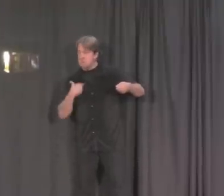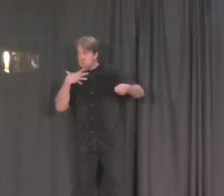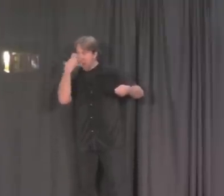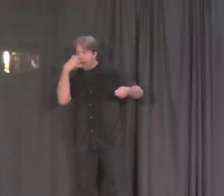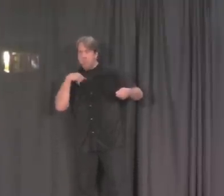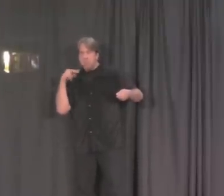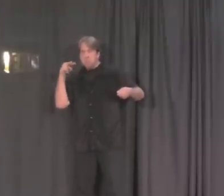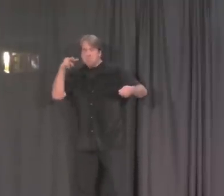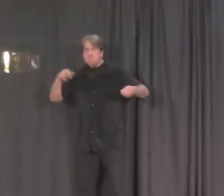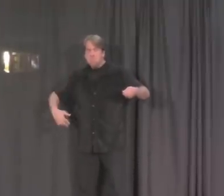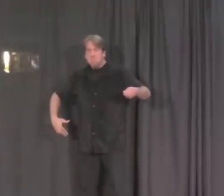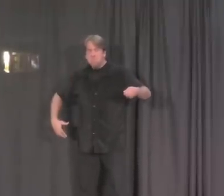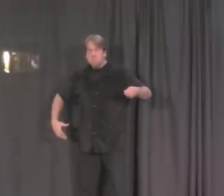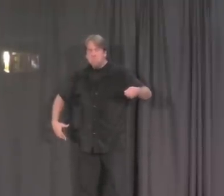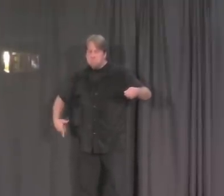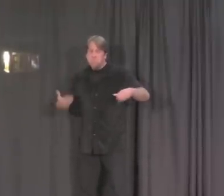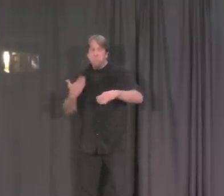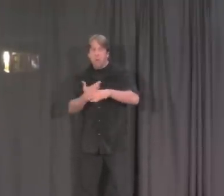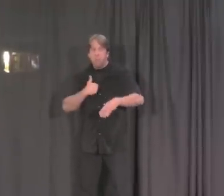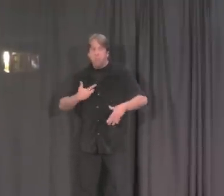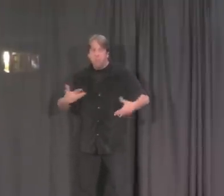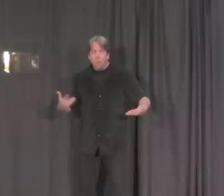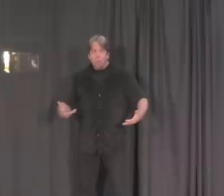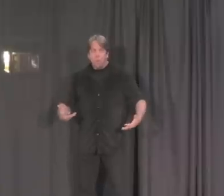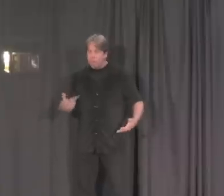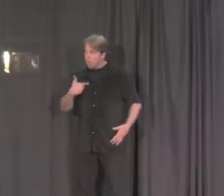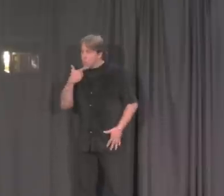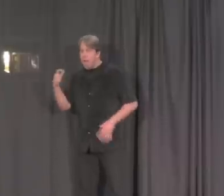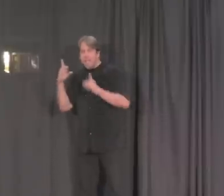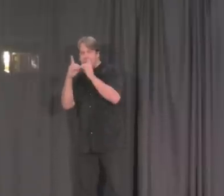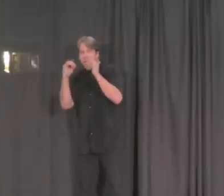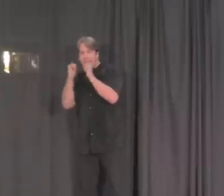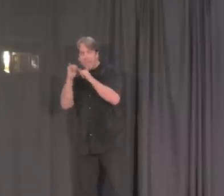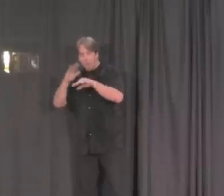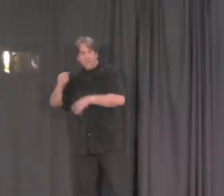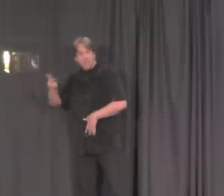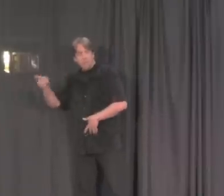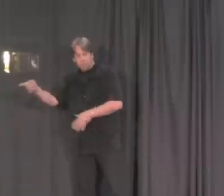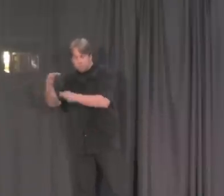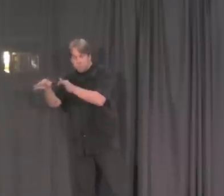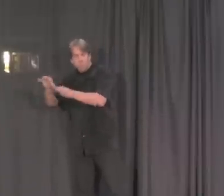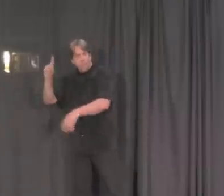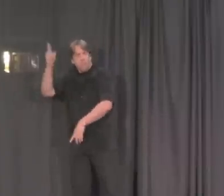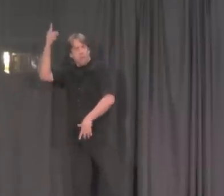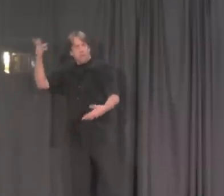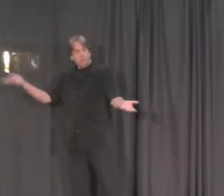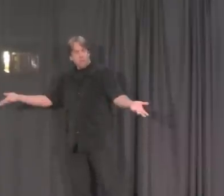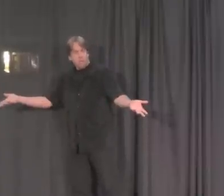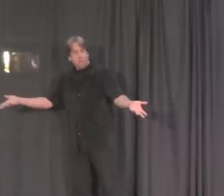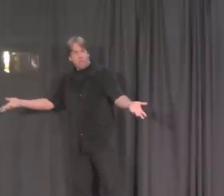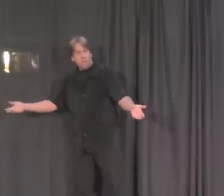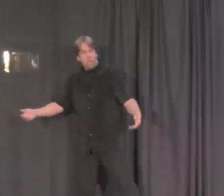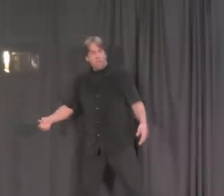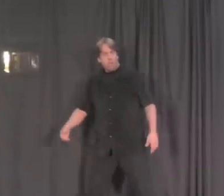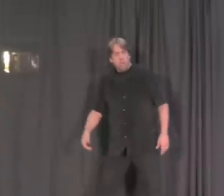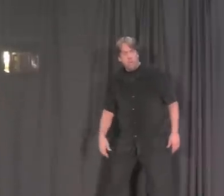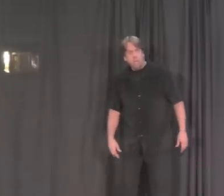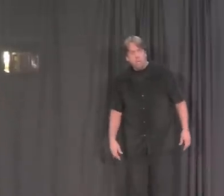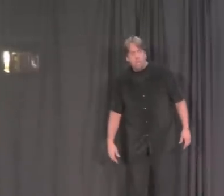I opened the door and I was mad because he was bothering me. I'm watching Dateline with captions on for the